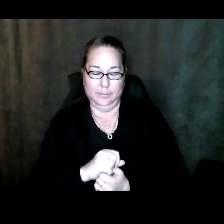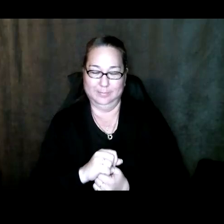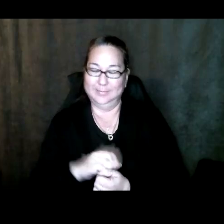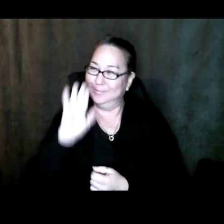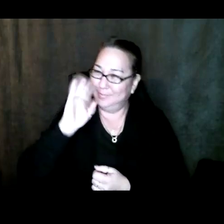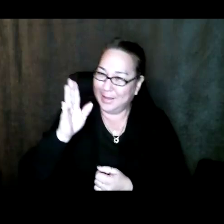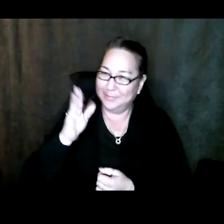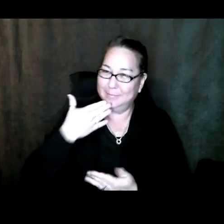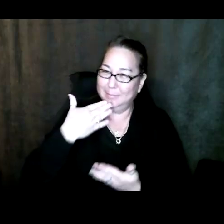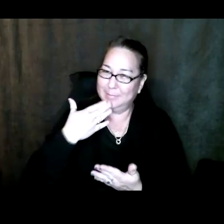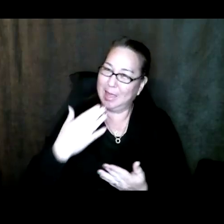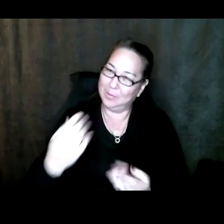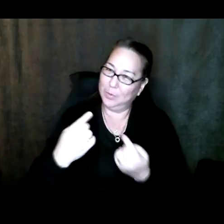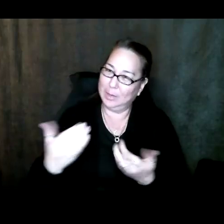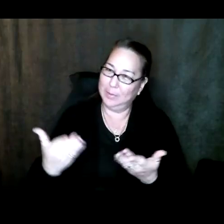Looking at the